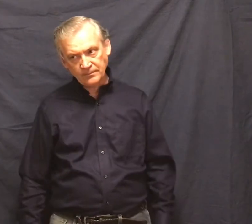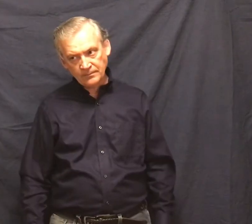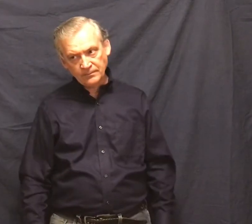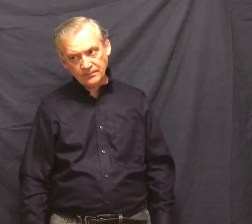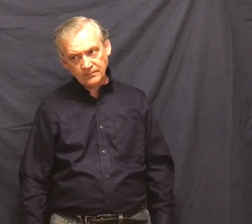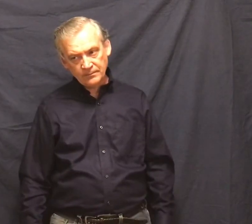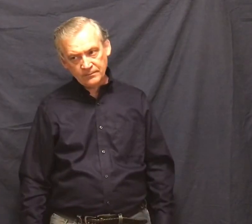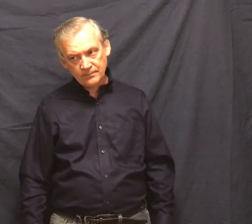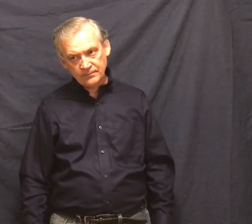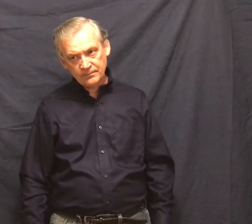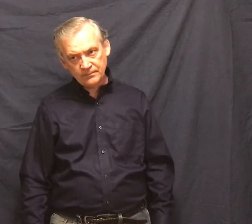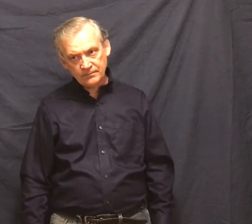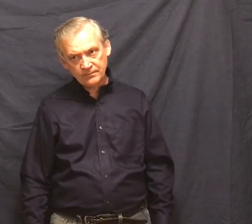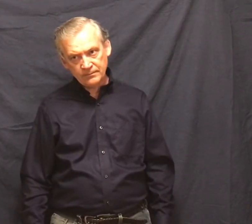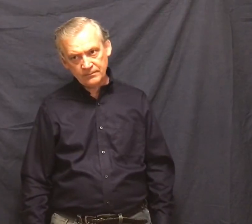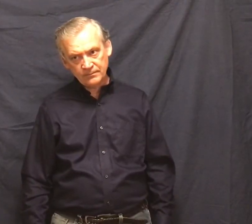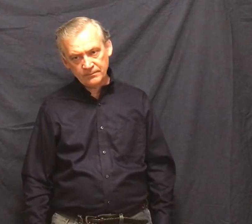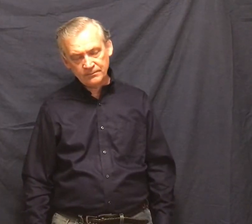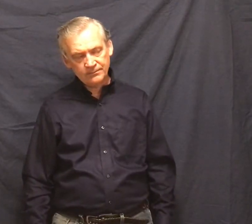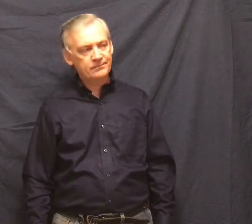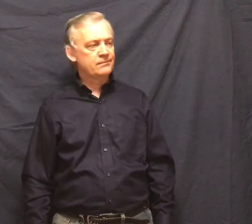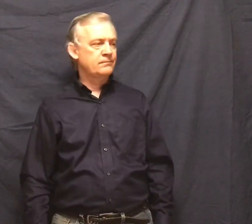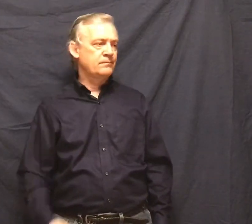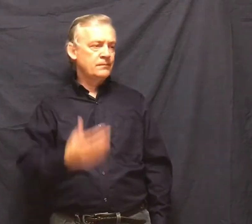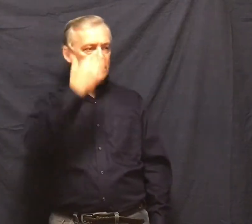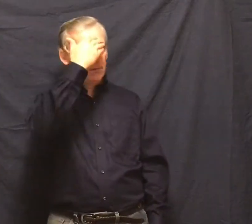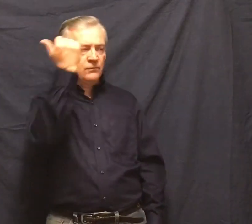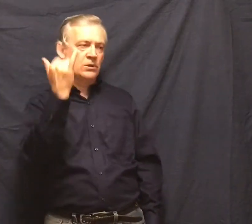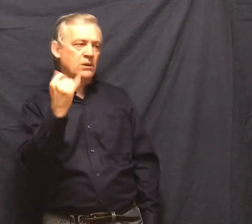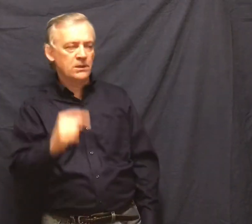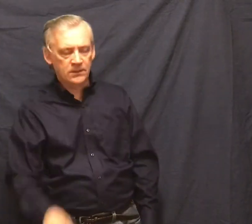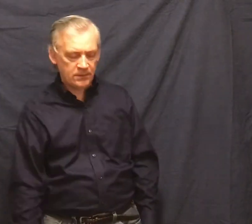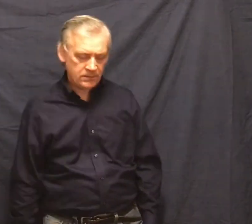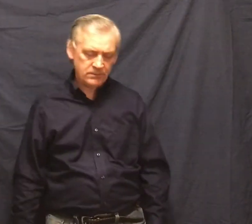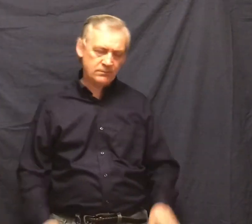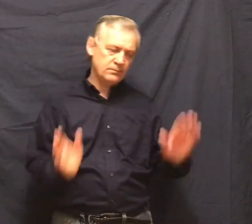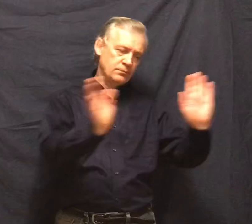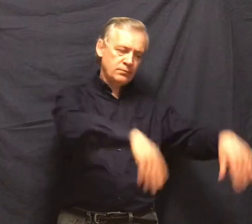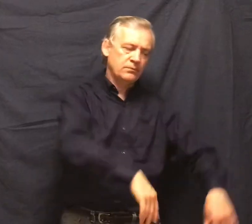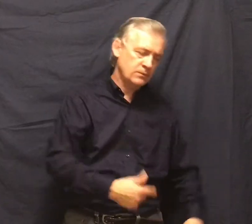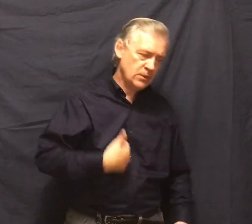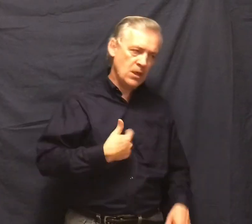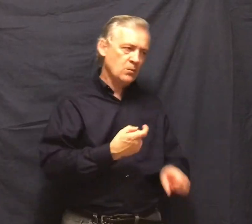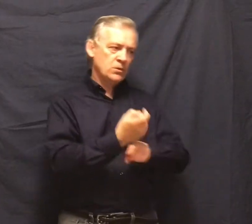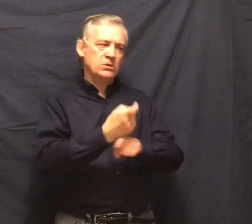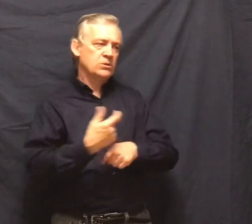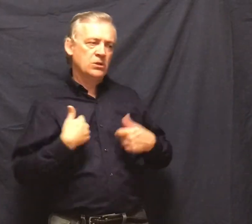Well, just forget it, said Crooks. I didn't mean it. Just fooling. I wouldn't want to go no place like